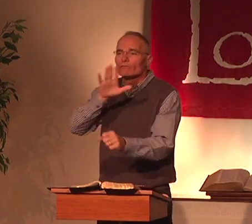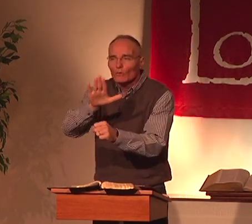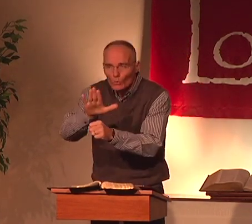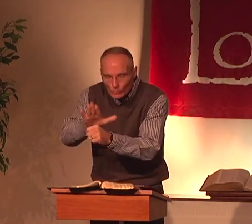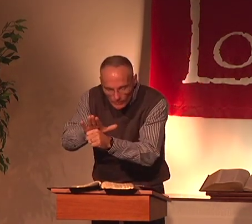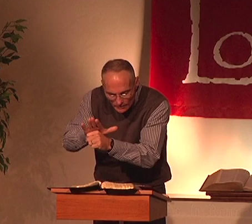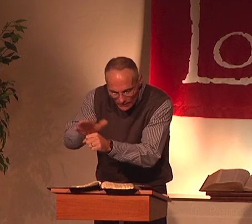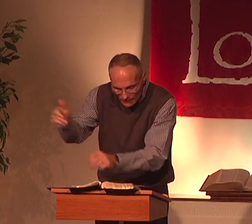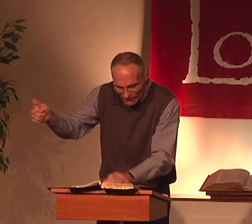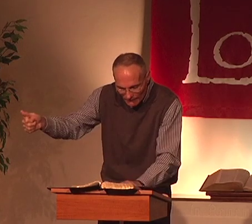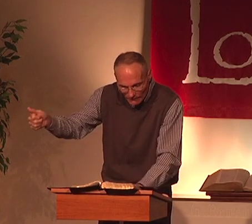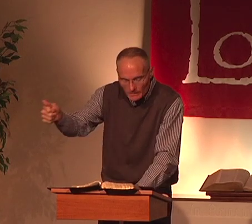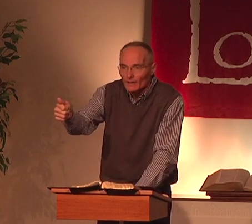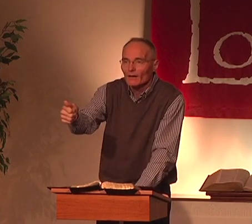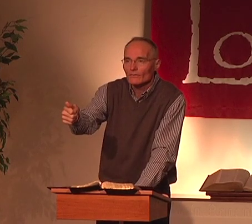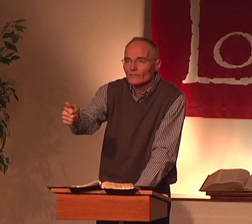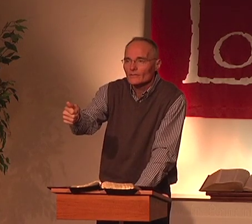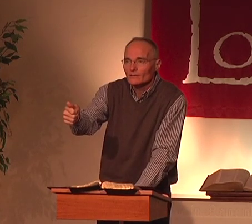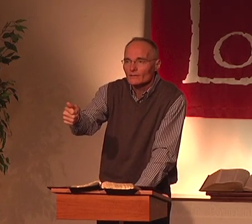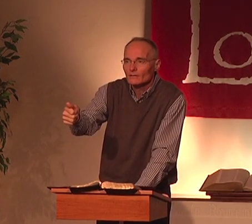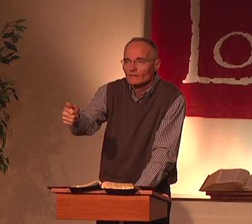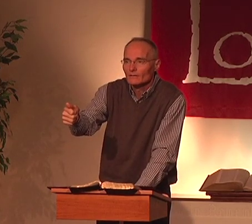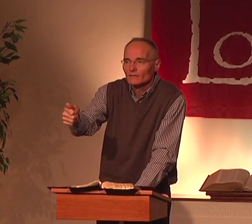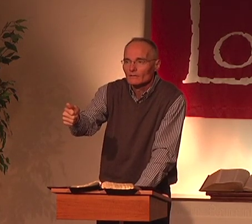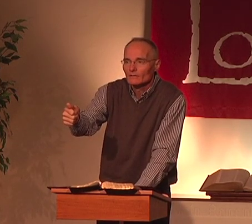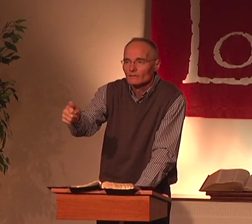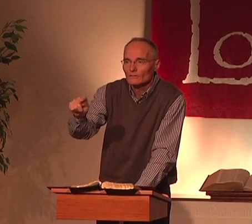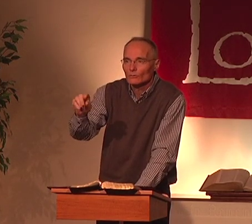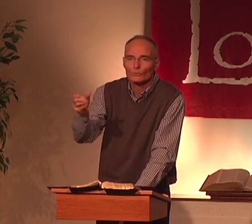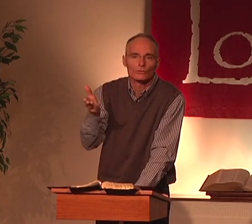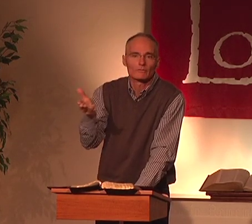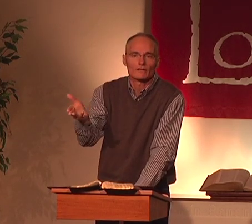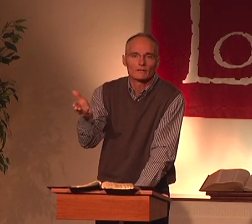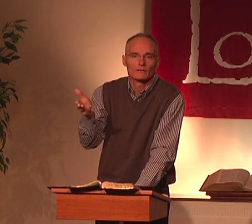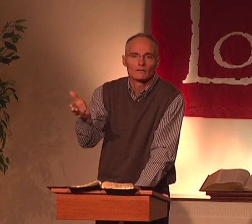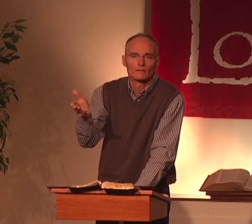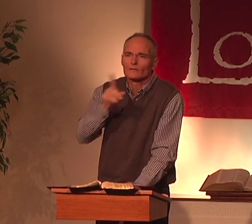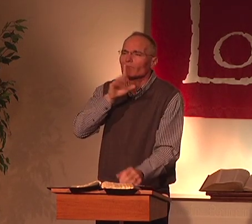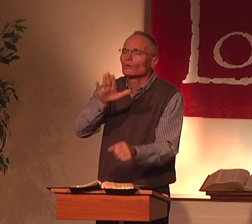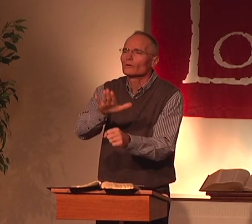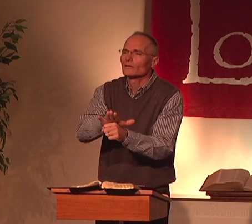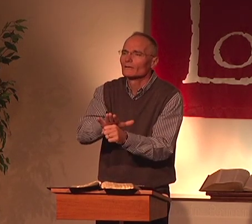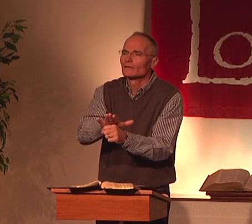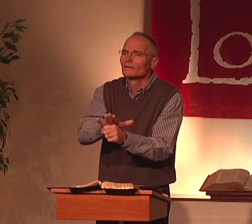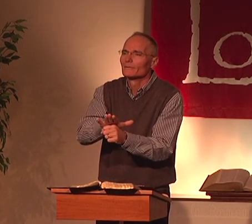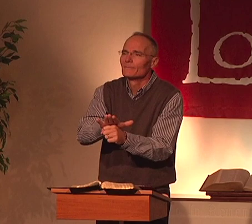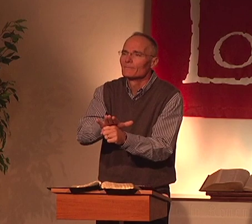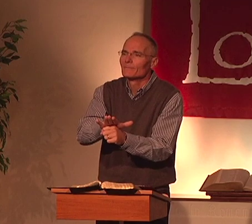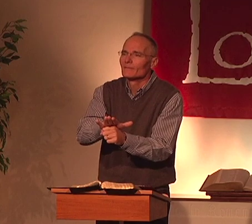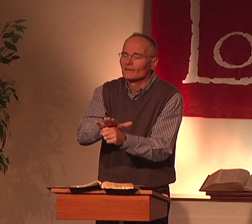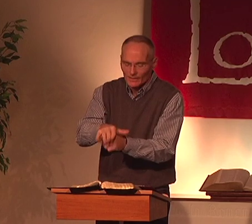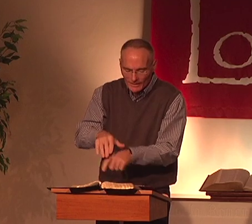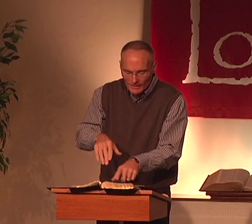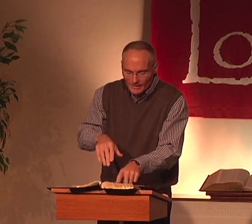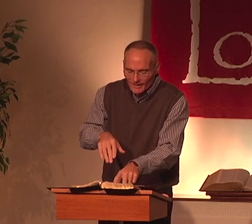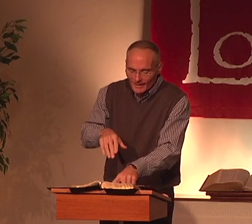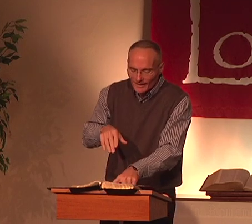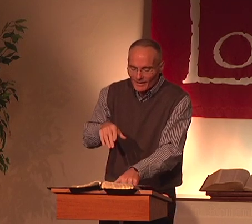Verse 16 It says They devoted Themselves To serving Devoted Themselves